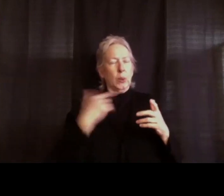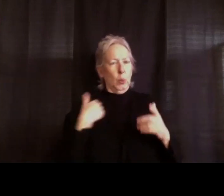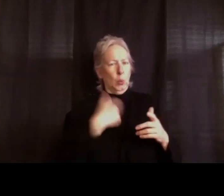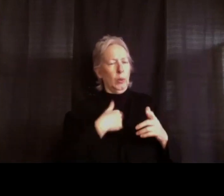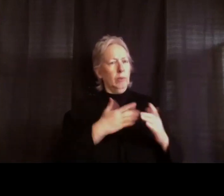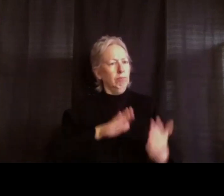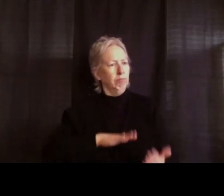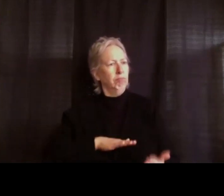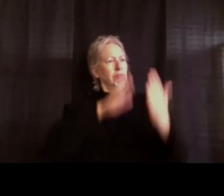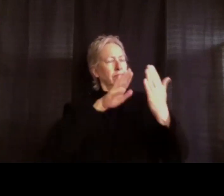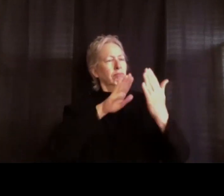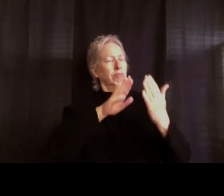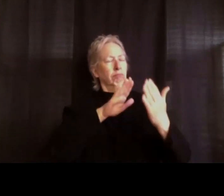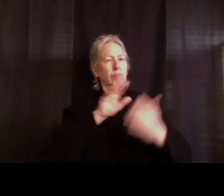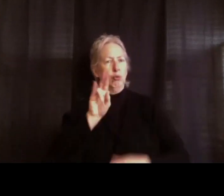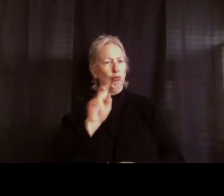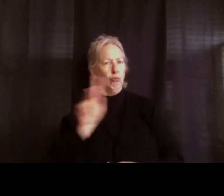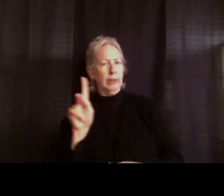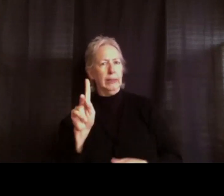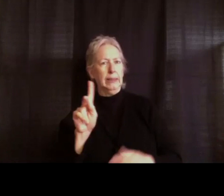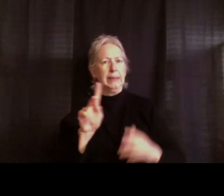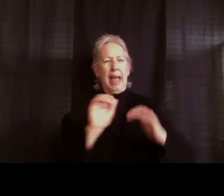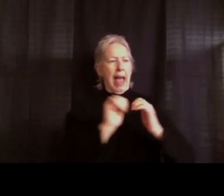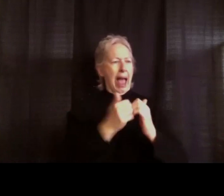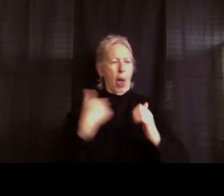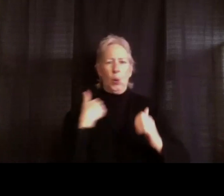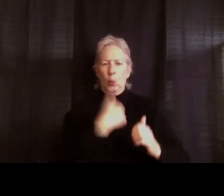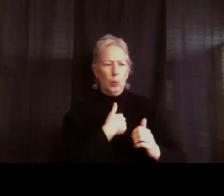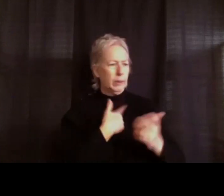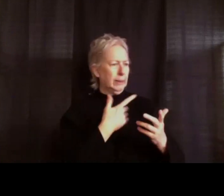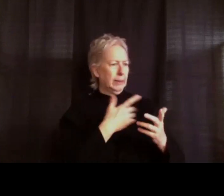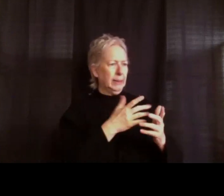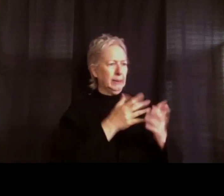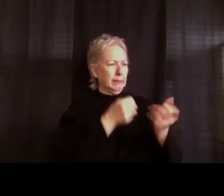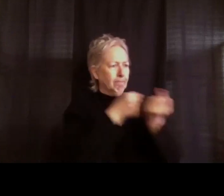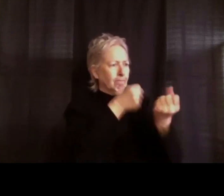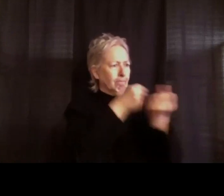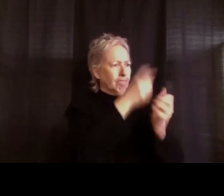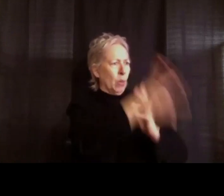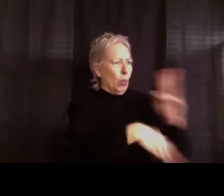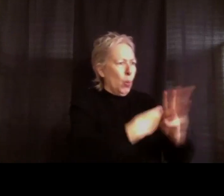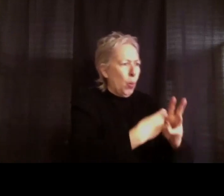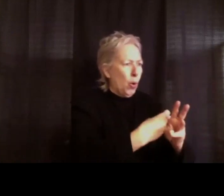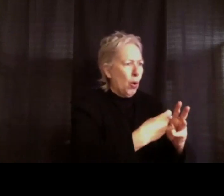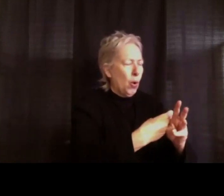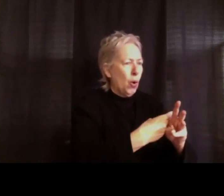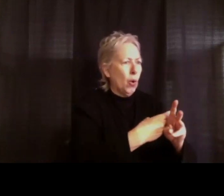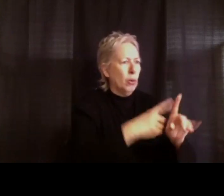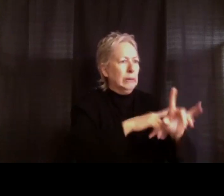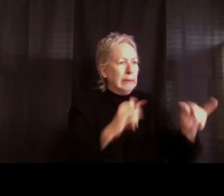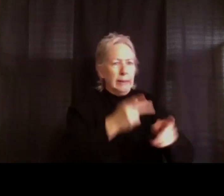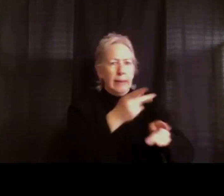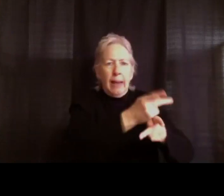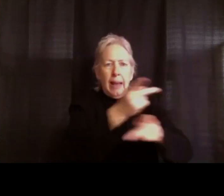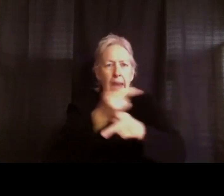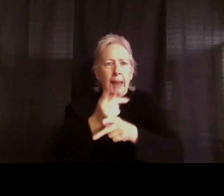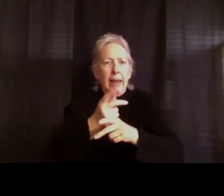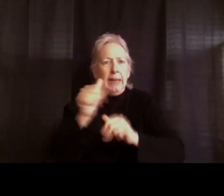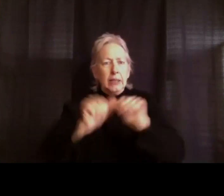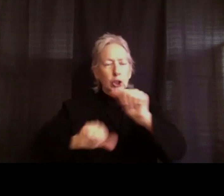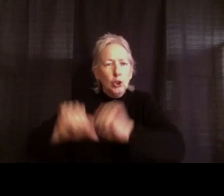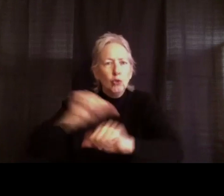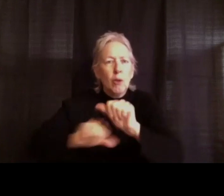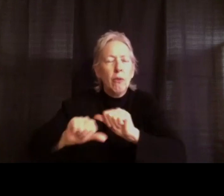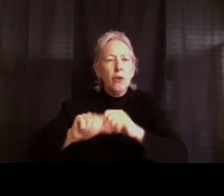also tend the beloved community? How do communities care for each other while stretching outward, giving themselves